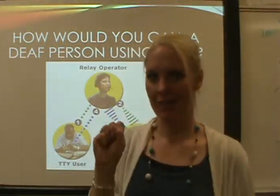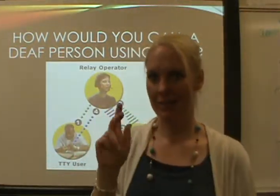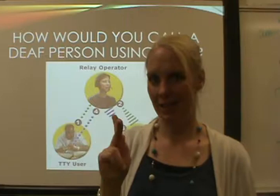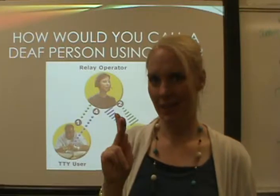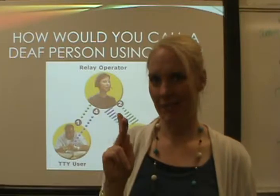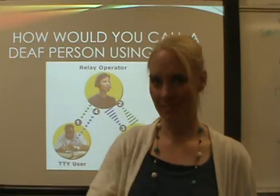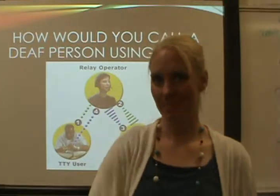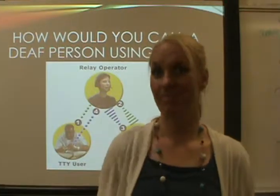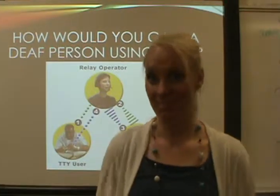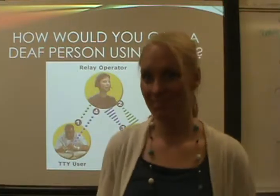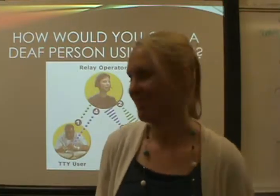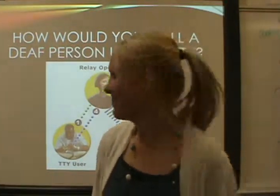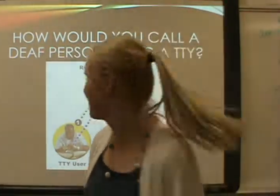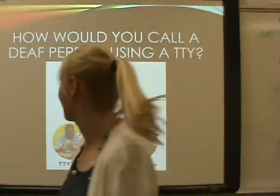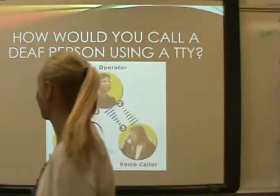SK.